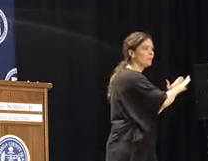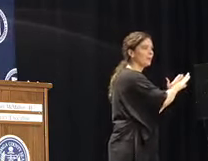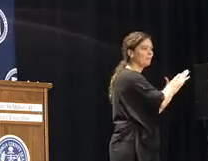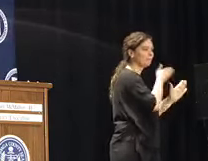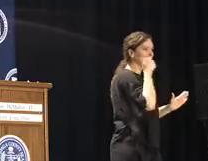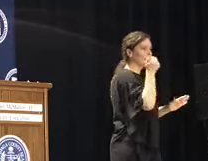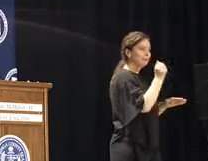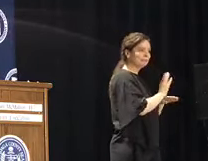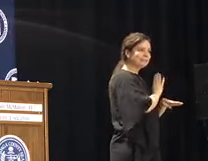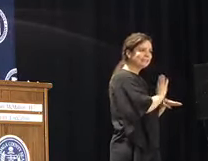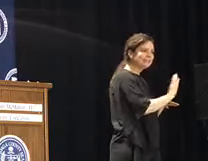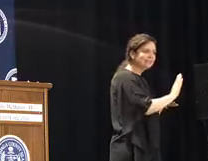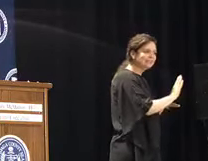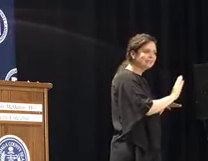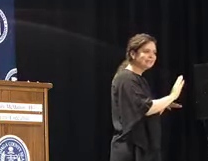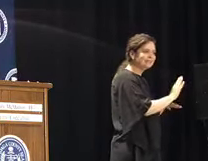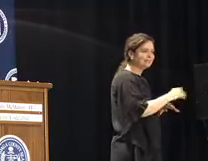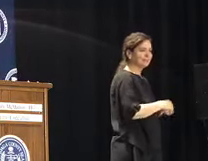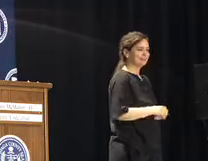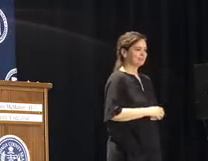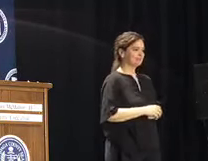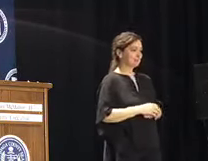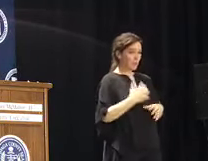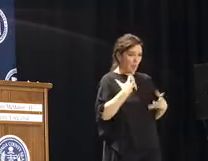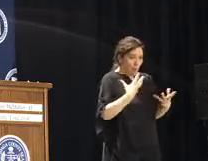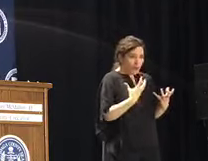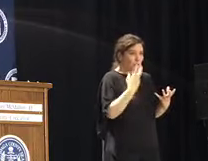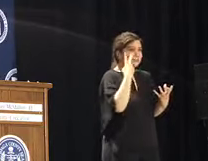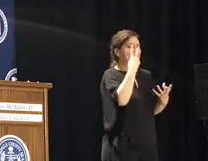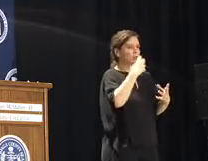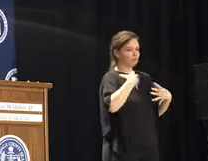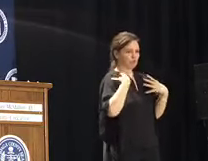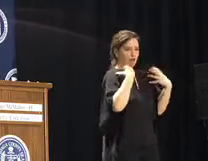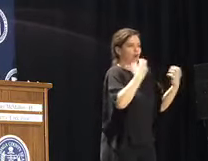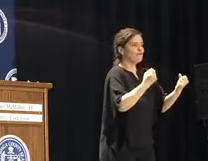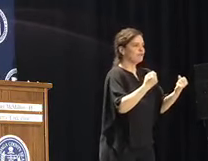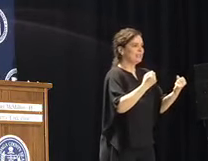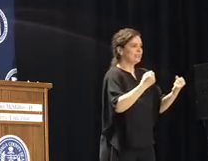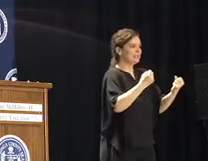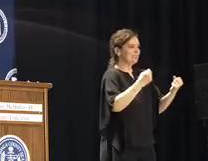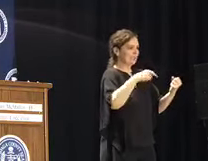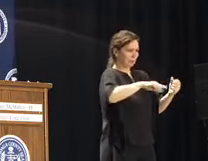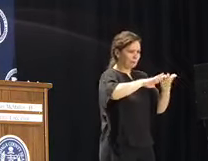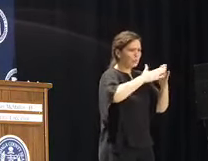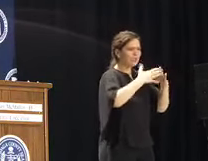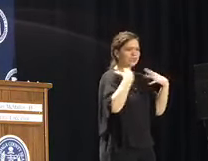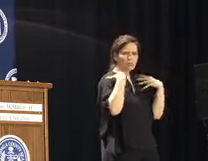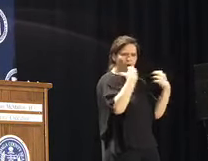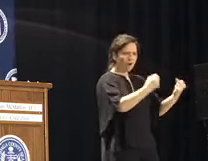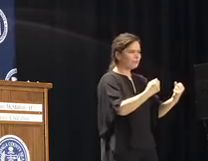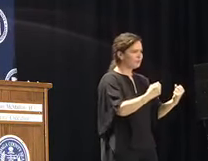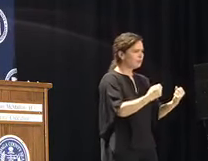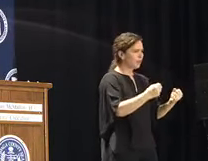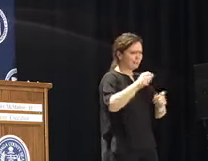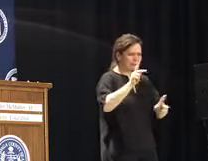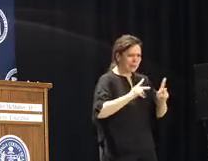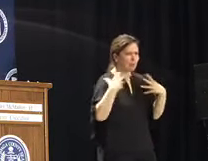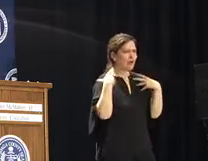more robust way. But right when we're starting to hopefully see some progress, let's not be stupid